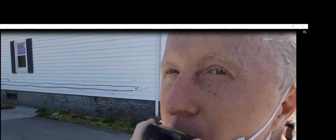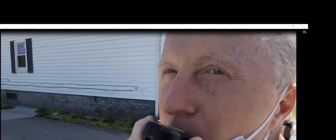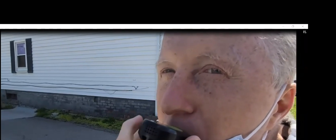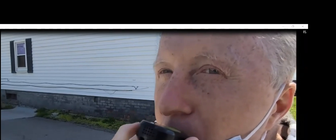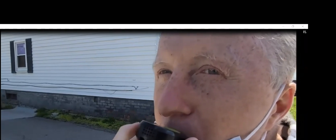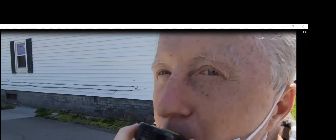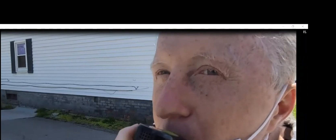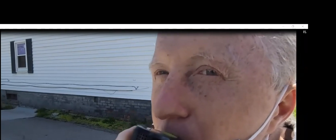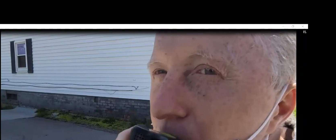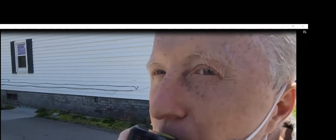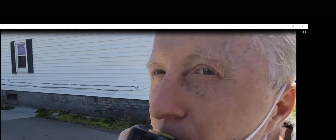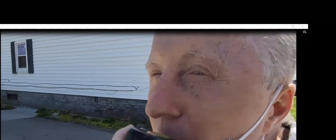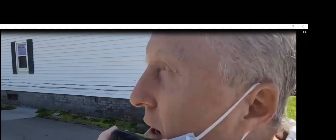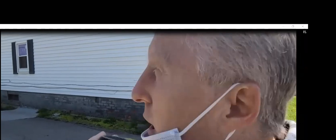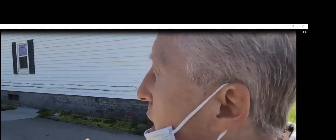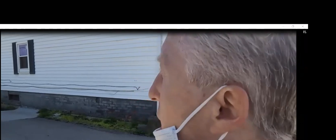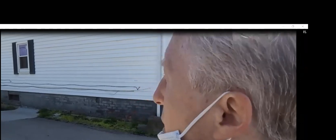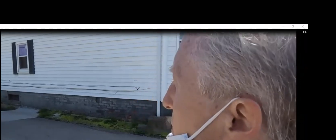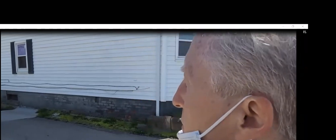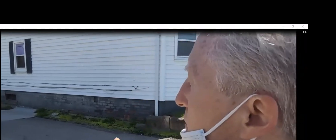Where are you located at right now?